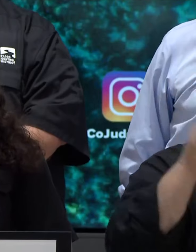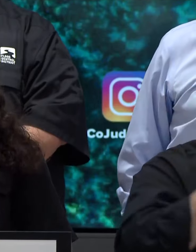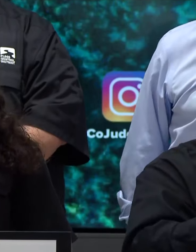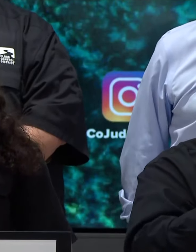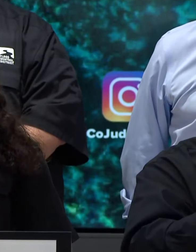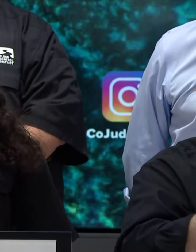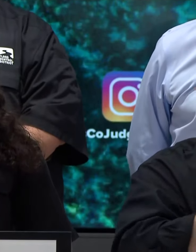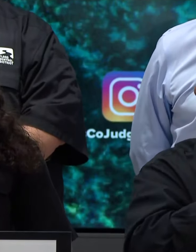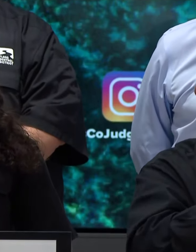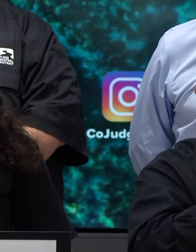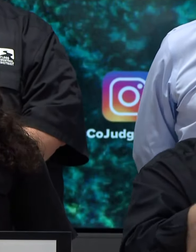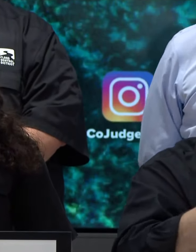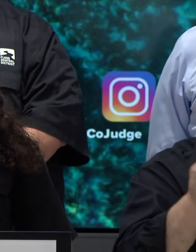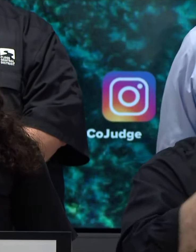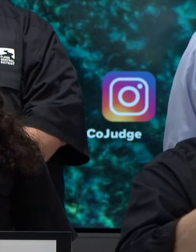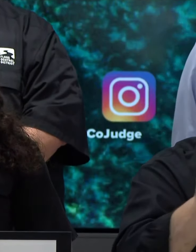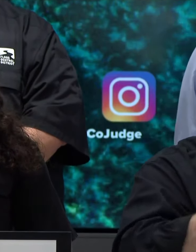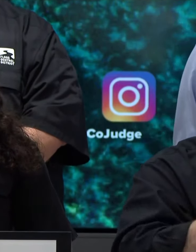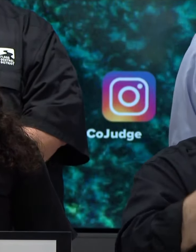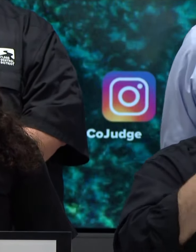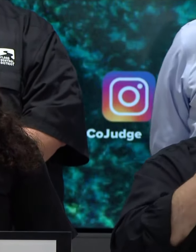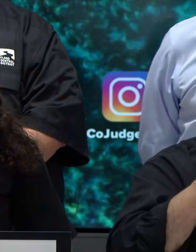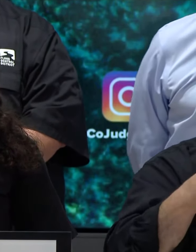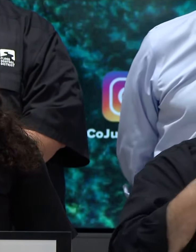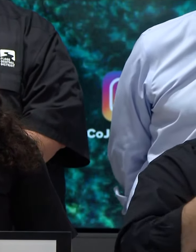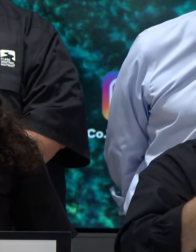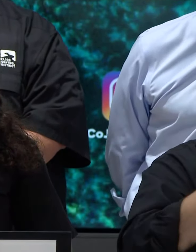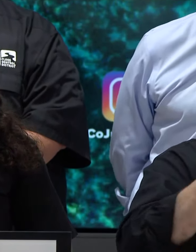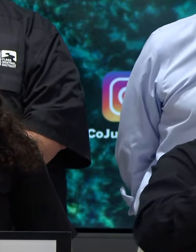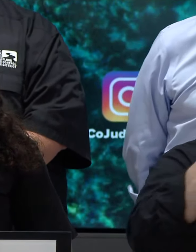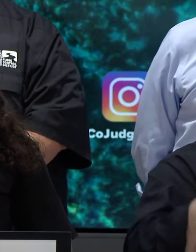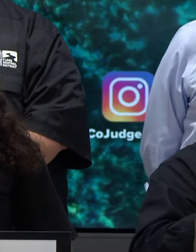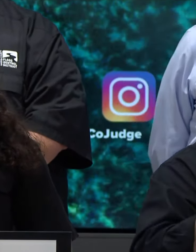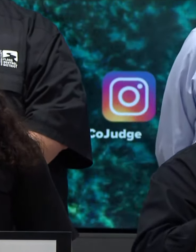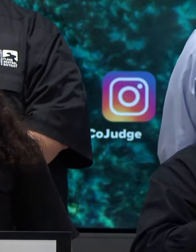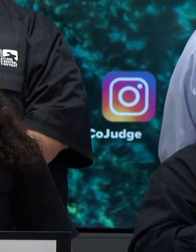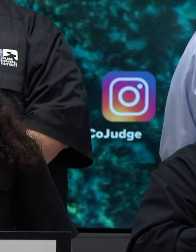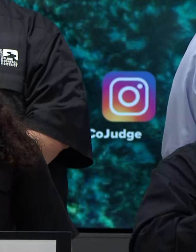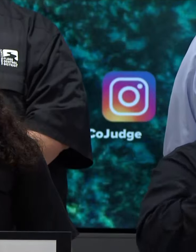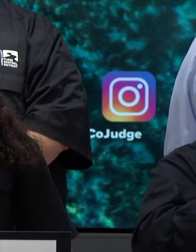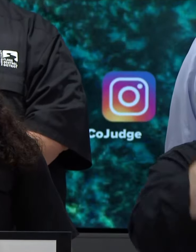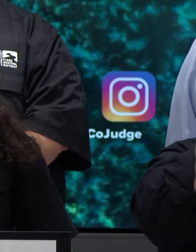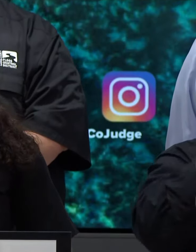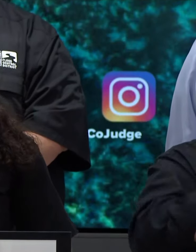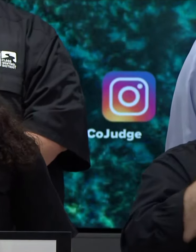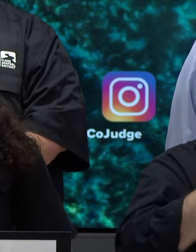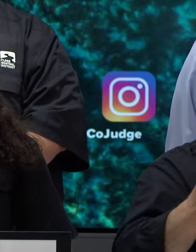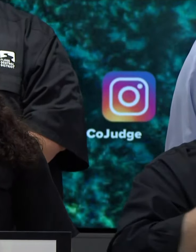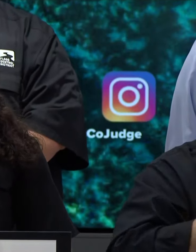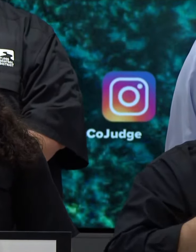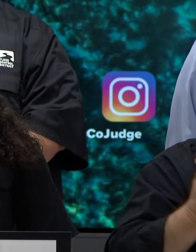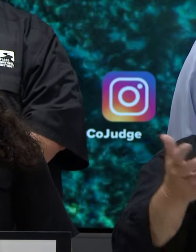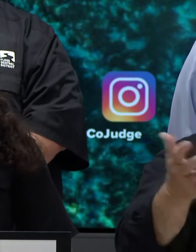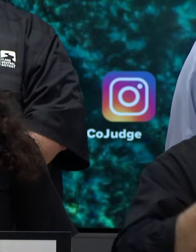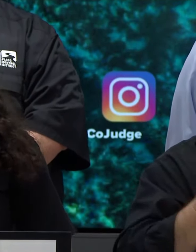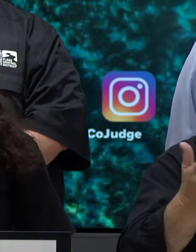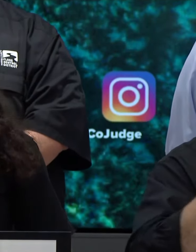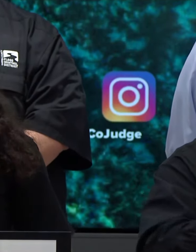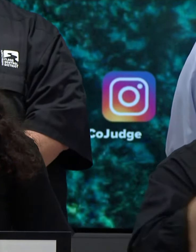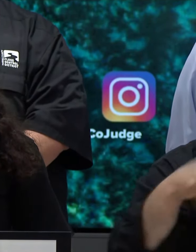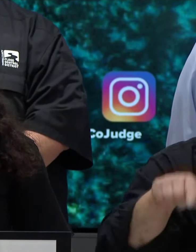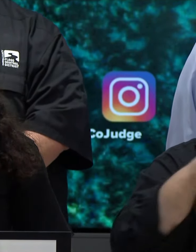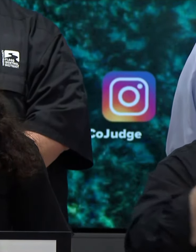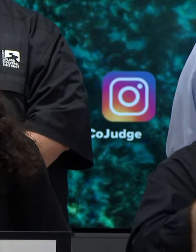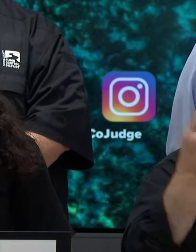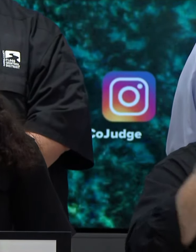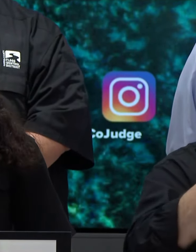the community and the power utility. So I really believe from my interactions that everybody's